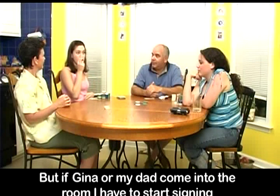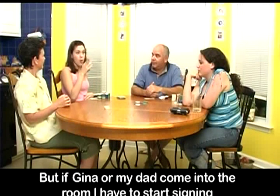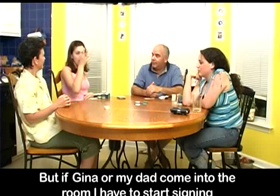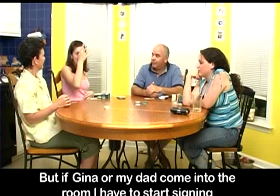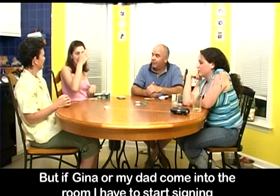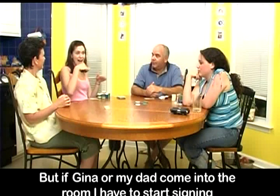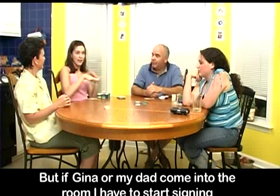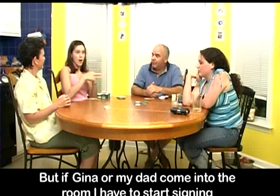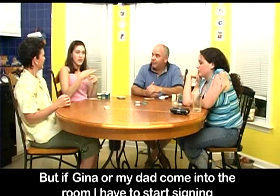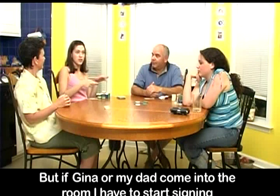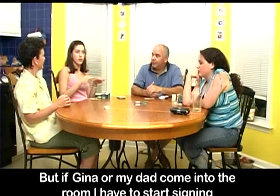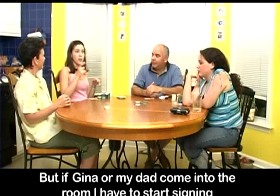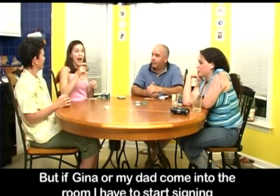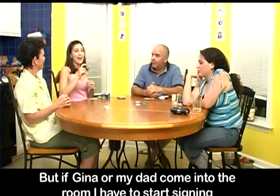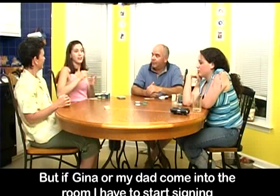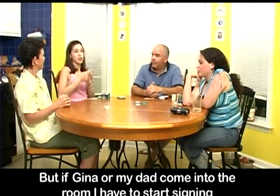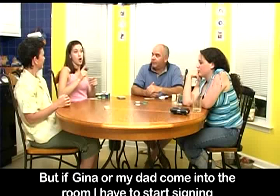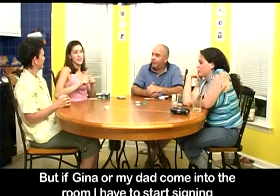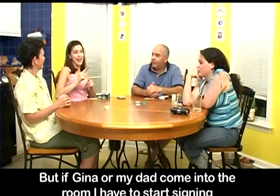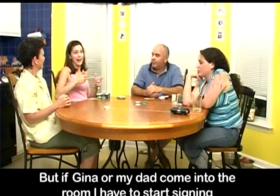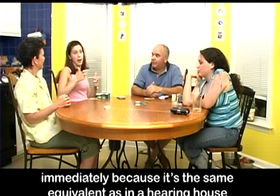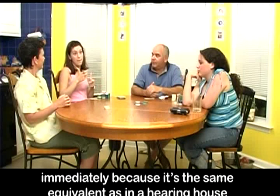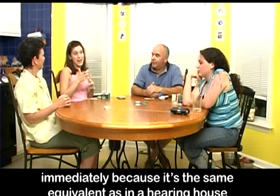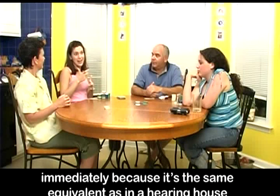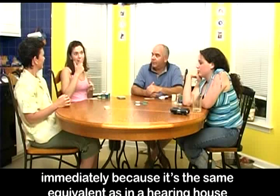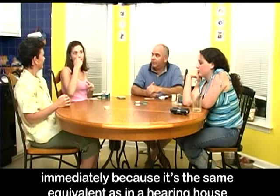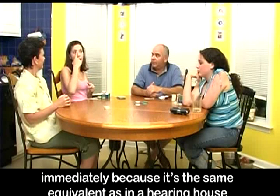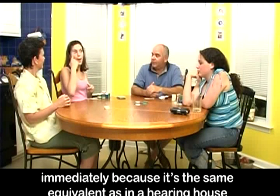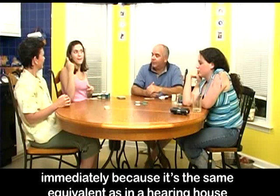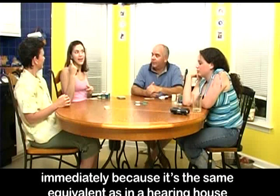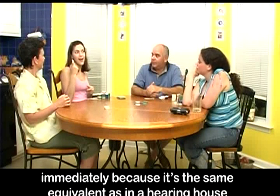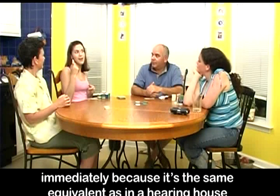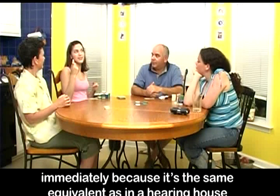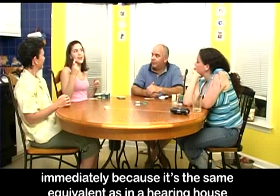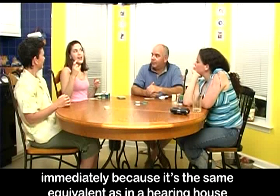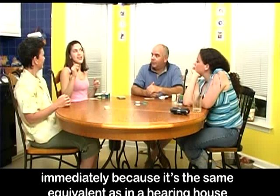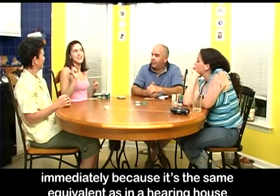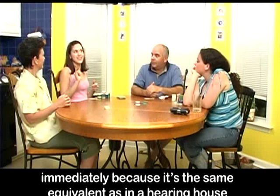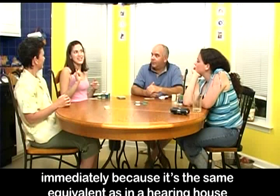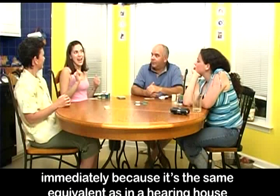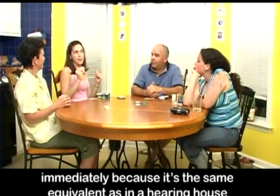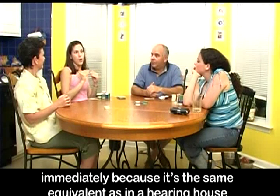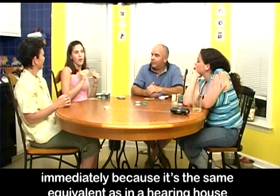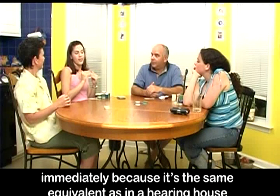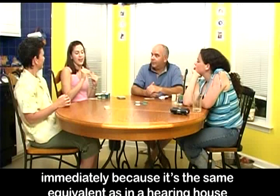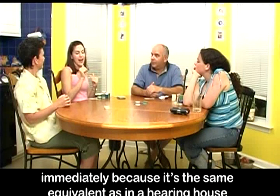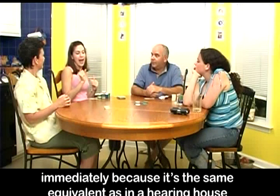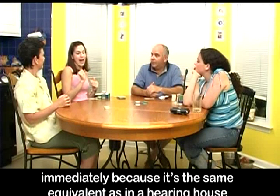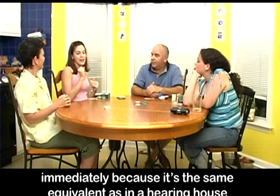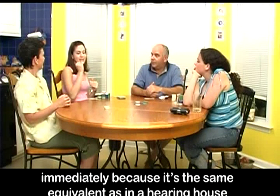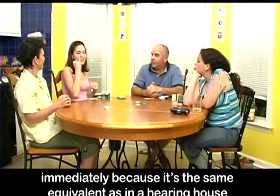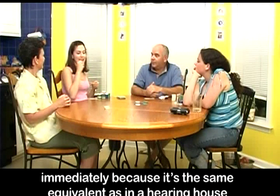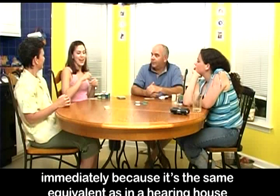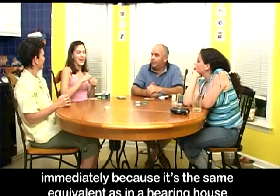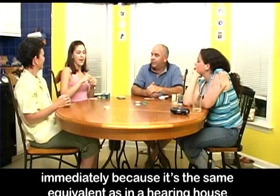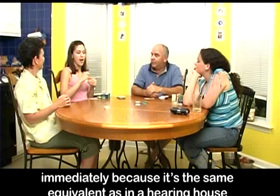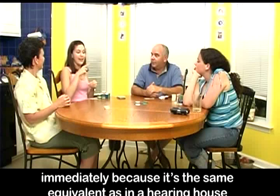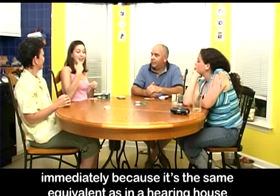or my dad come into the room, I have to start signing immediately because it's the same equivalent as in a